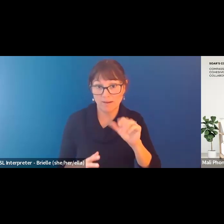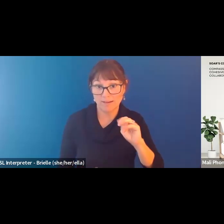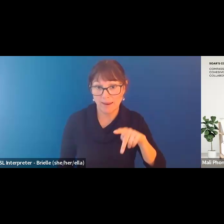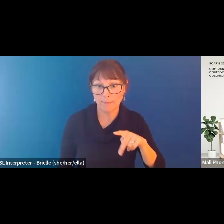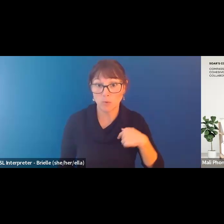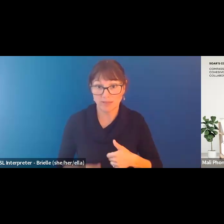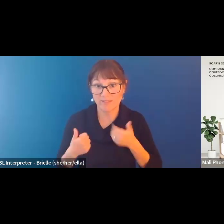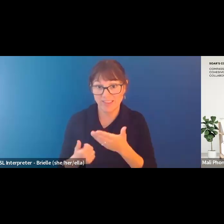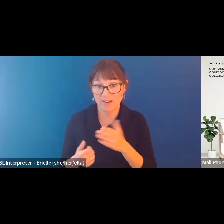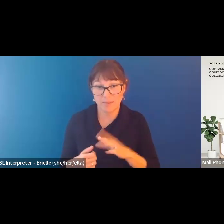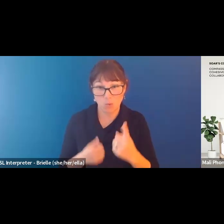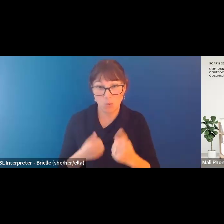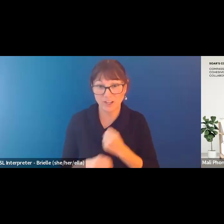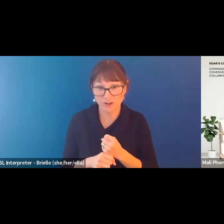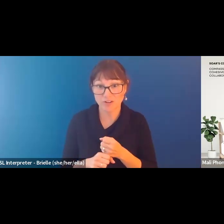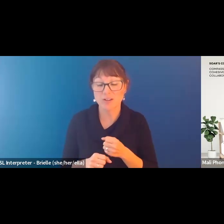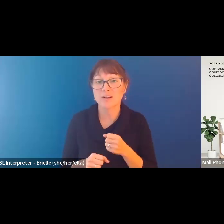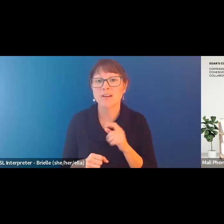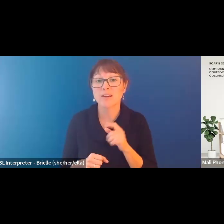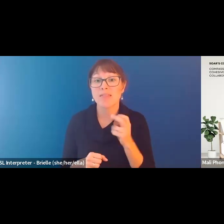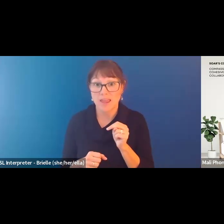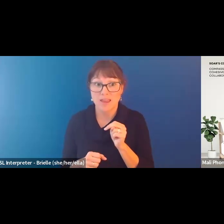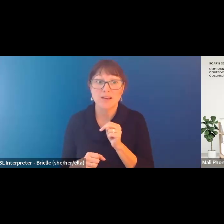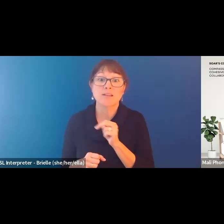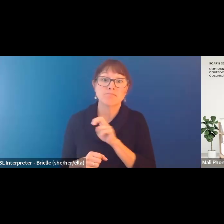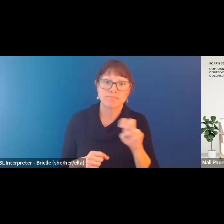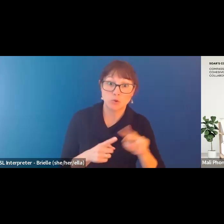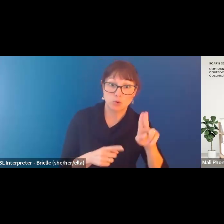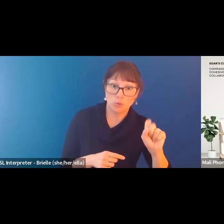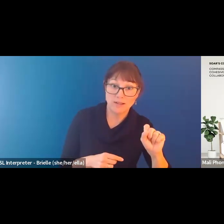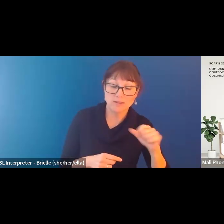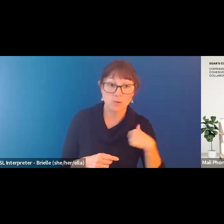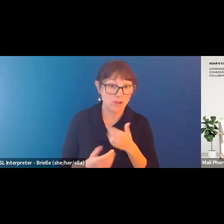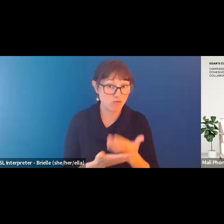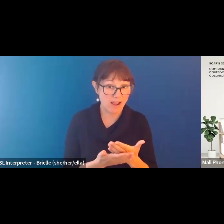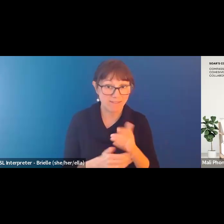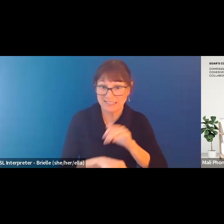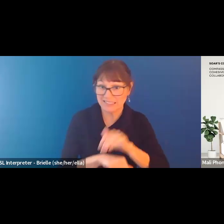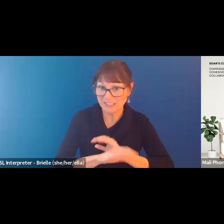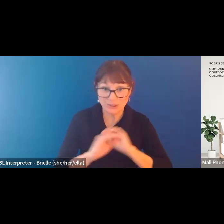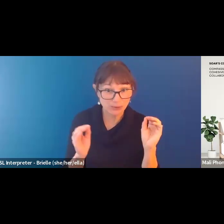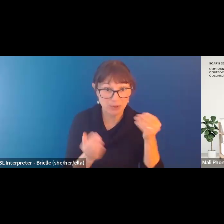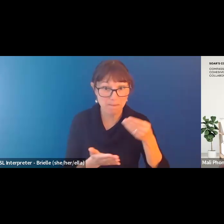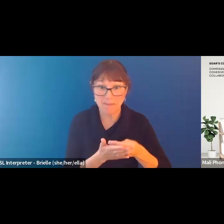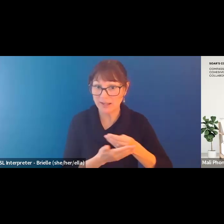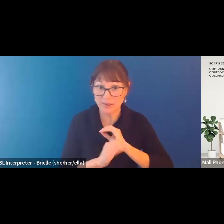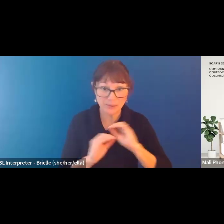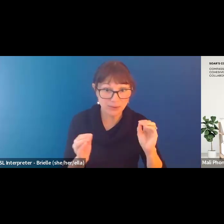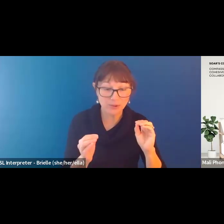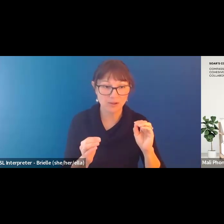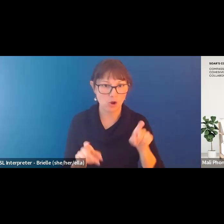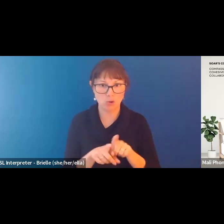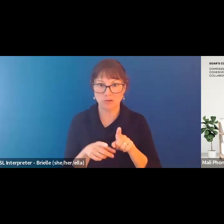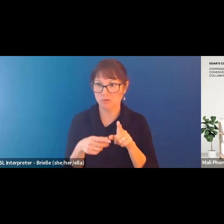where we lived for about a year before arriving to the US. We came with no English, no money, and no sense of